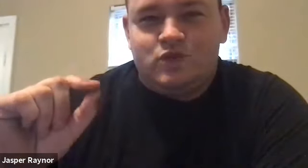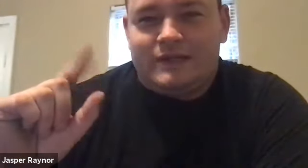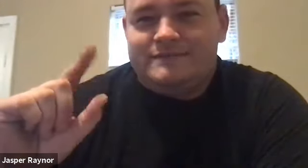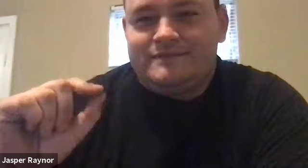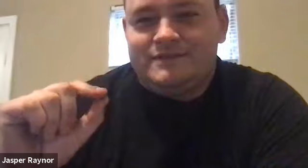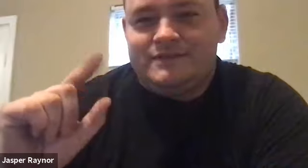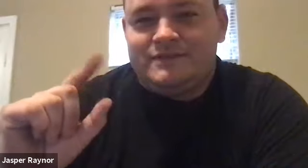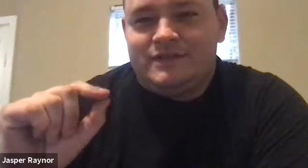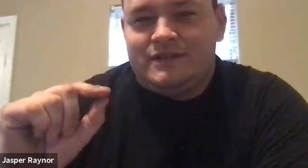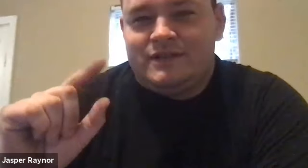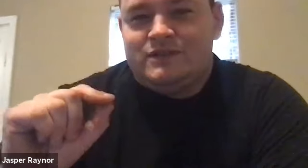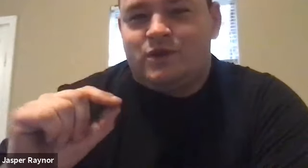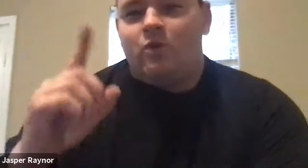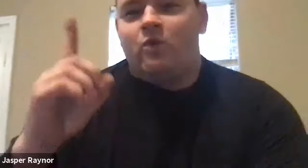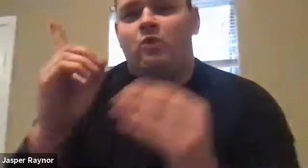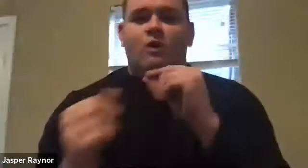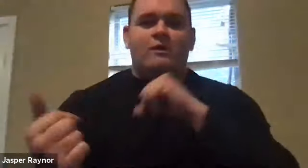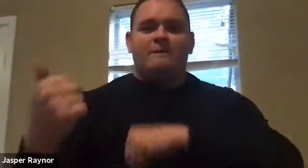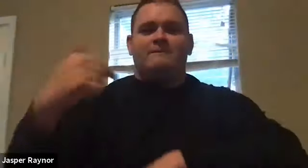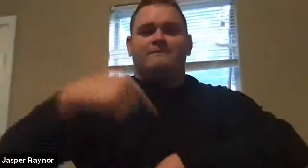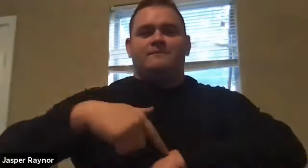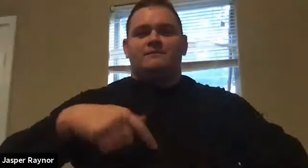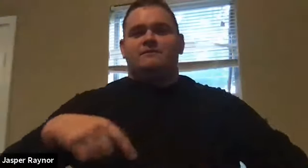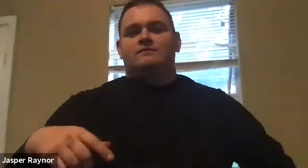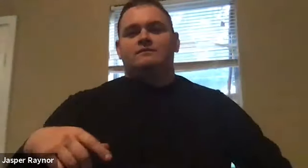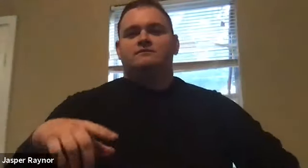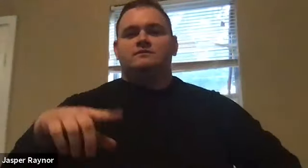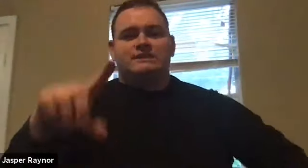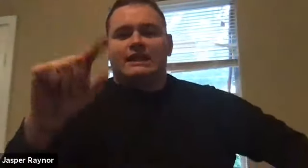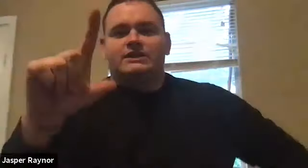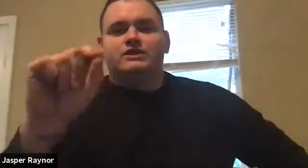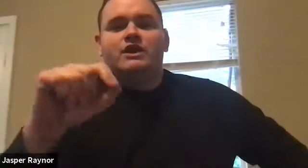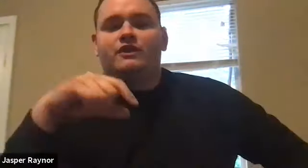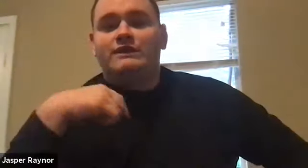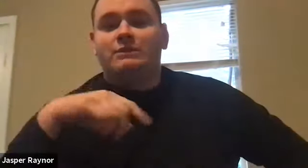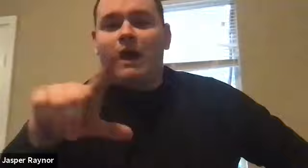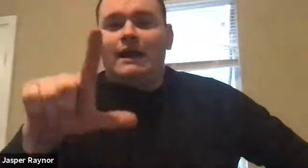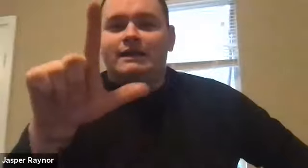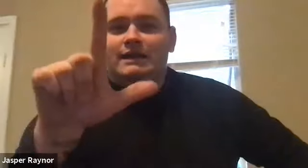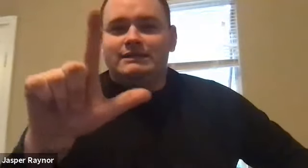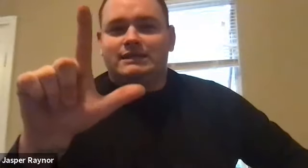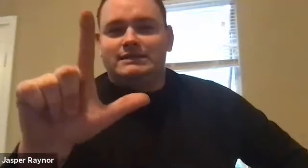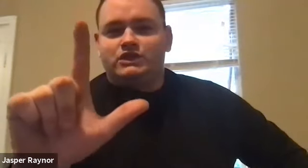20. Yeah. Like pinching a crab claw. Yeah, like you. The reason why is because it's